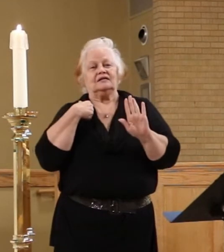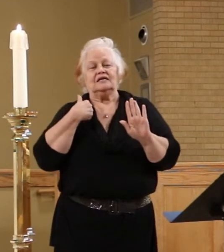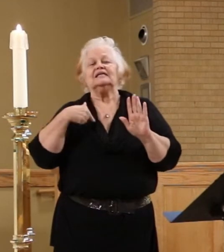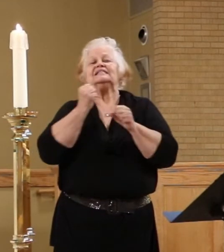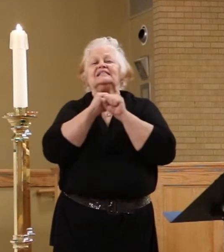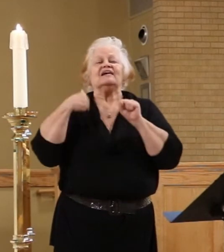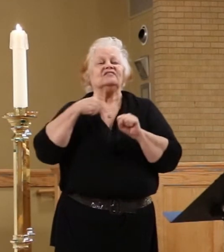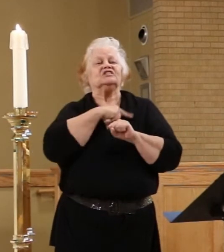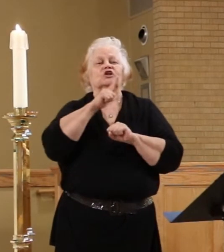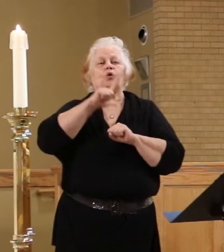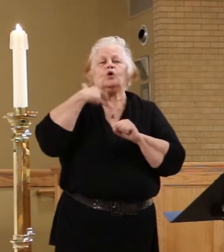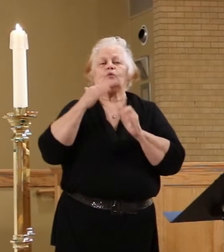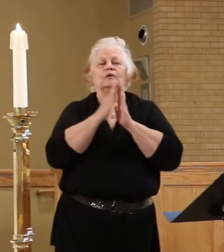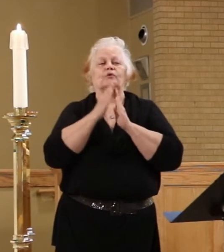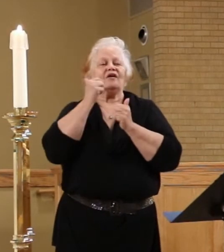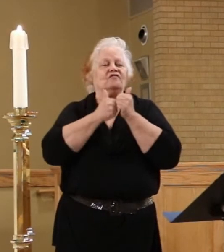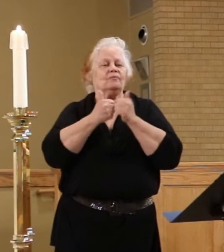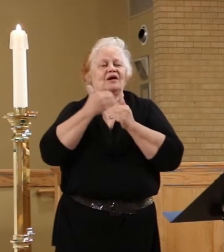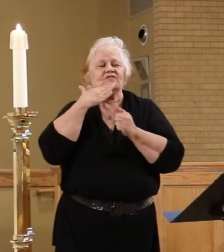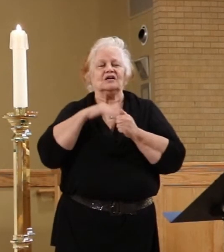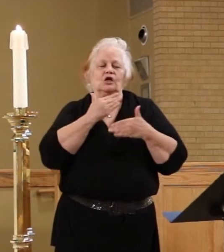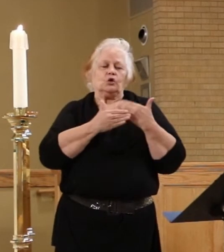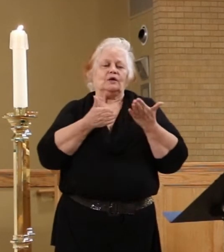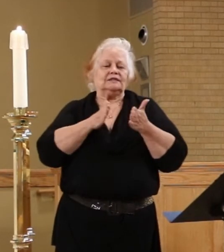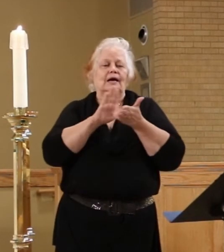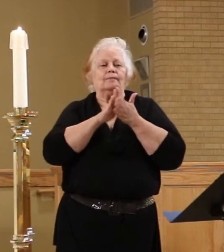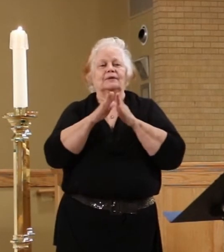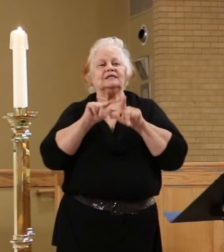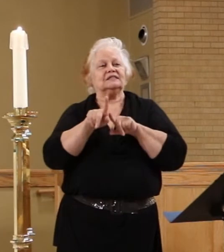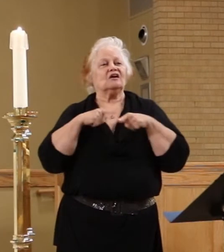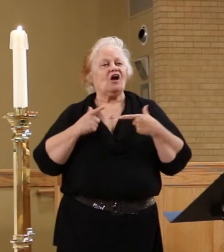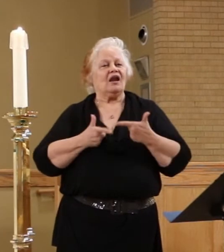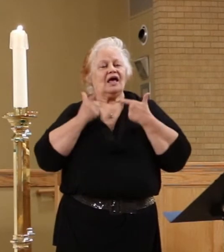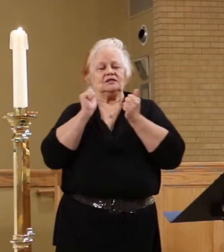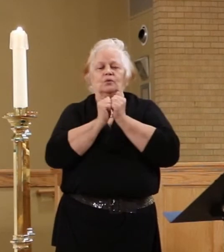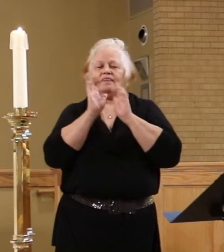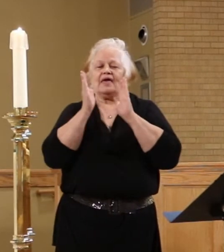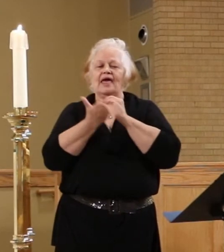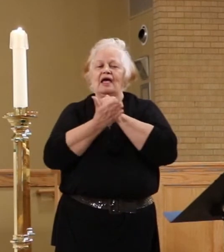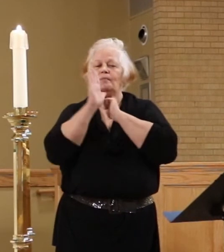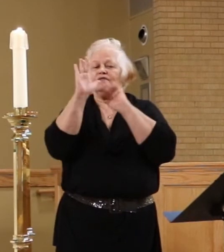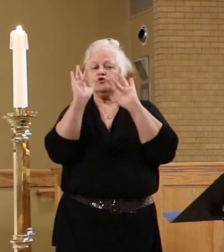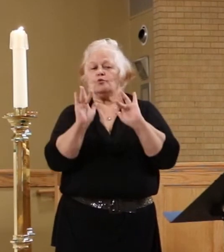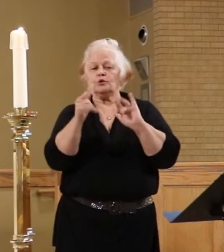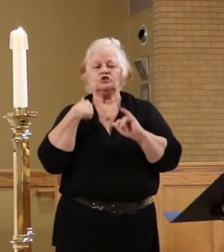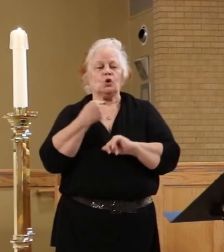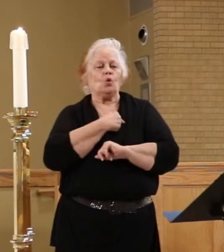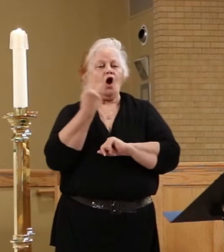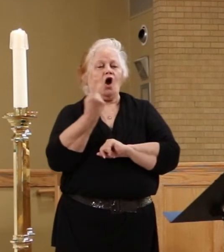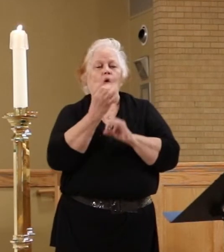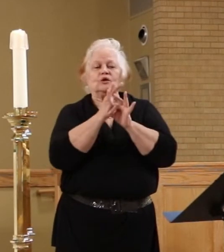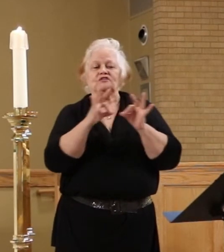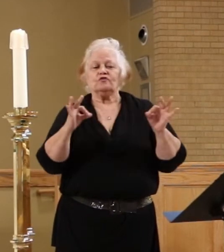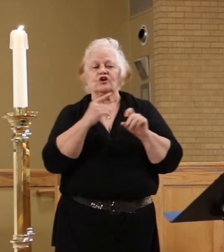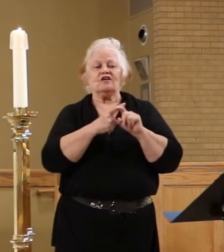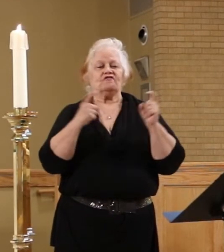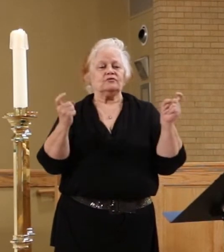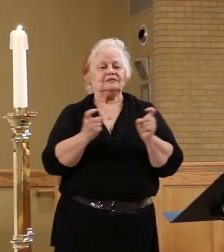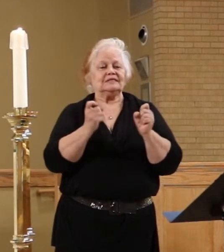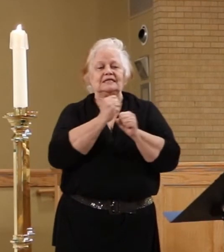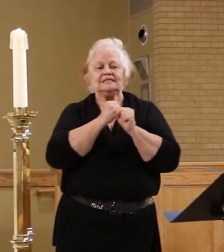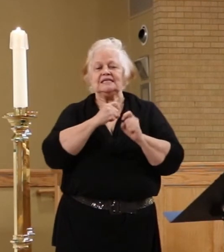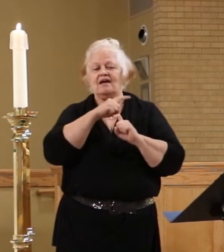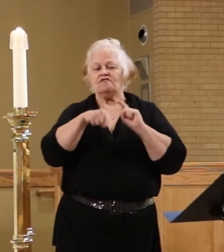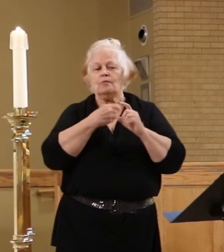from every evil. Graciously grant peace in our days, that by the help of your mercy, we may be always free from sin and safe from